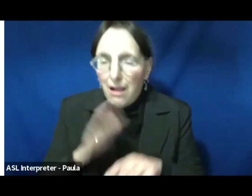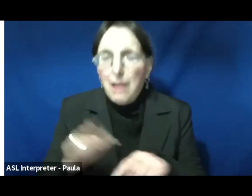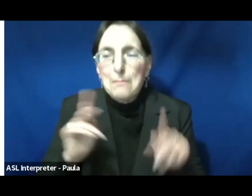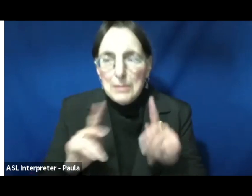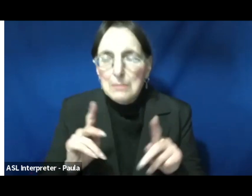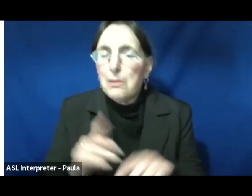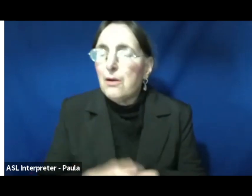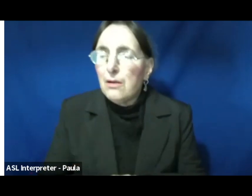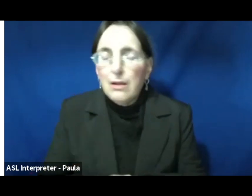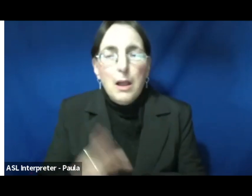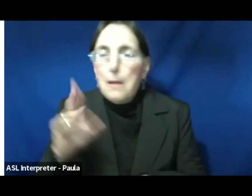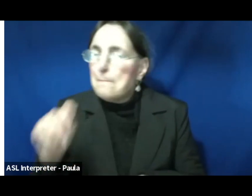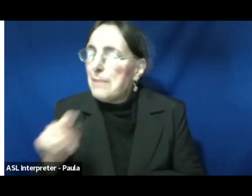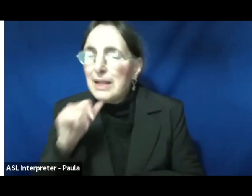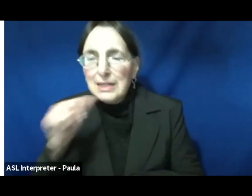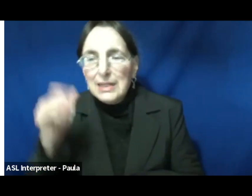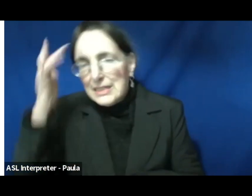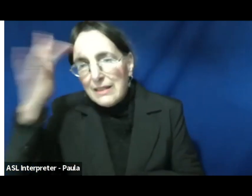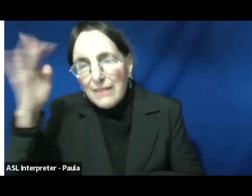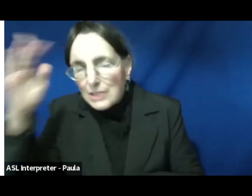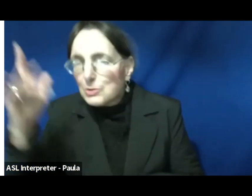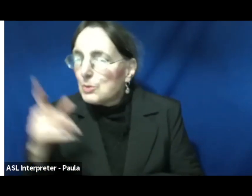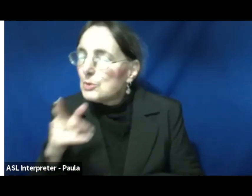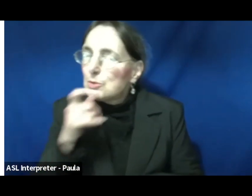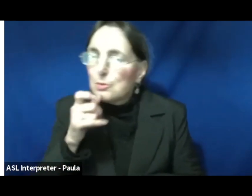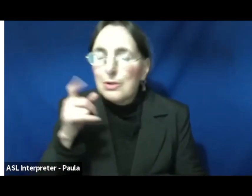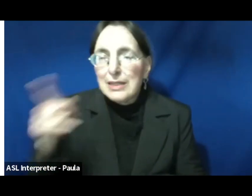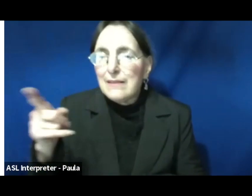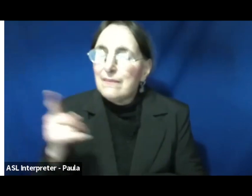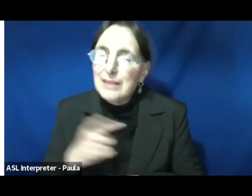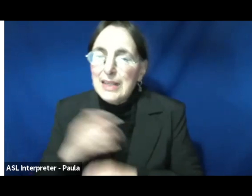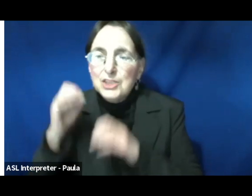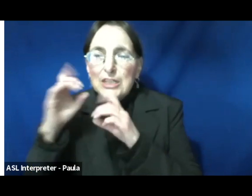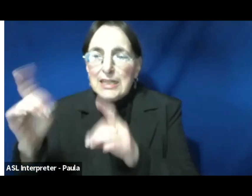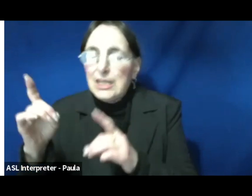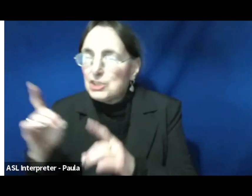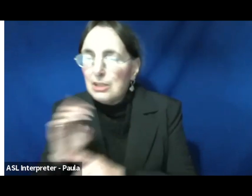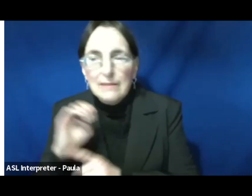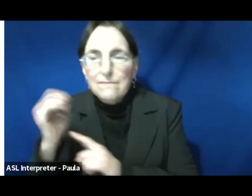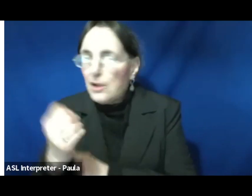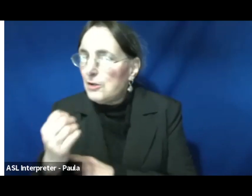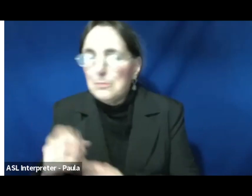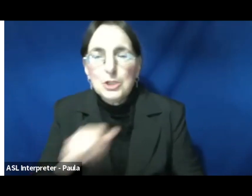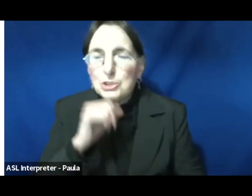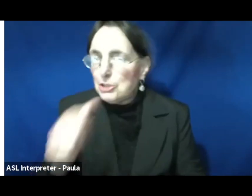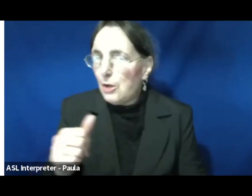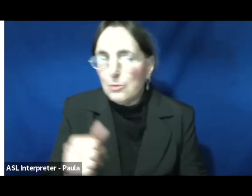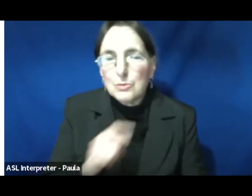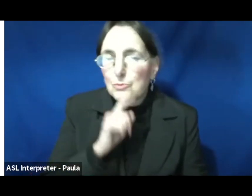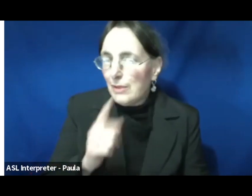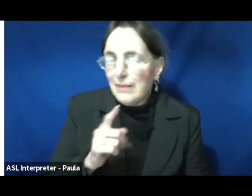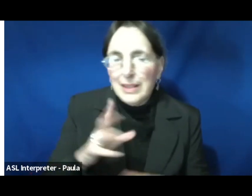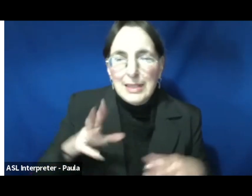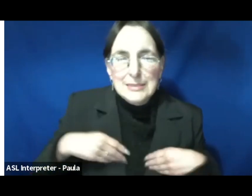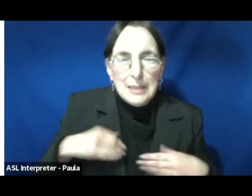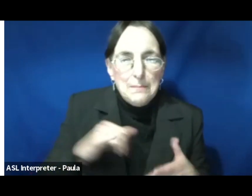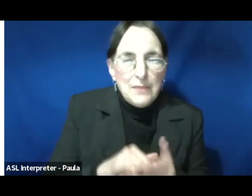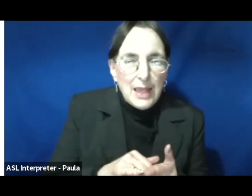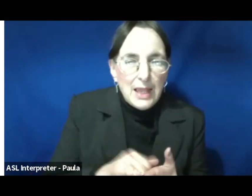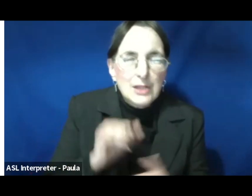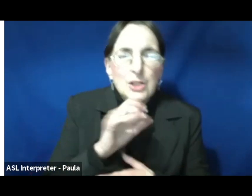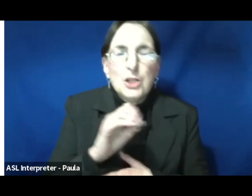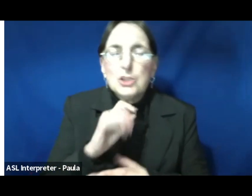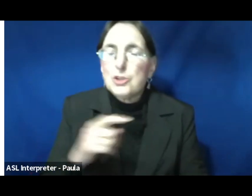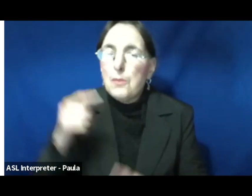Yeah. And so today I'm going to kind of talk through some of those with you, okay? So, but before we start this conversation, I'd like to ground